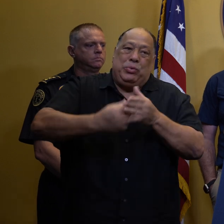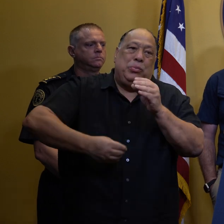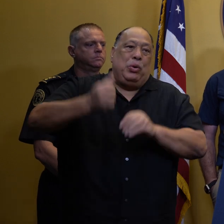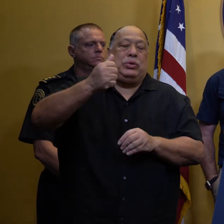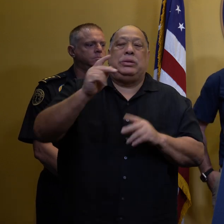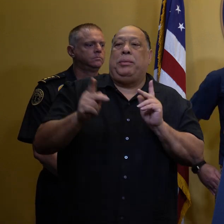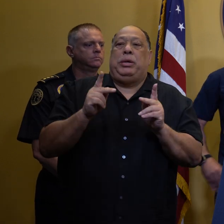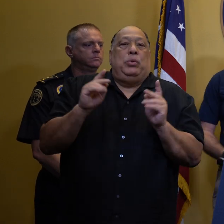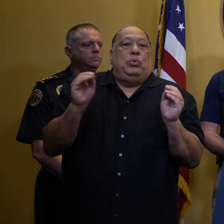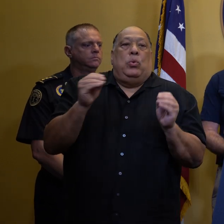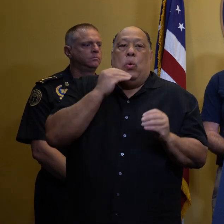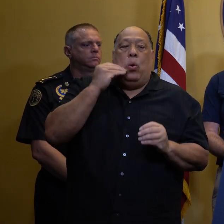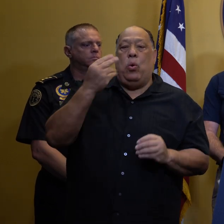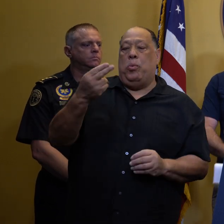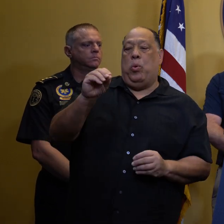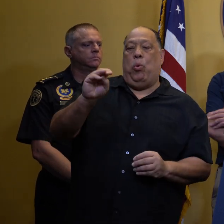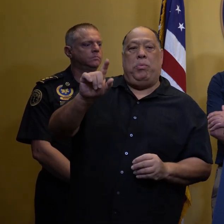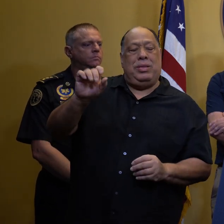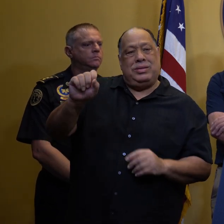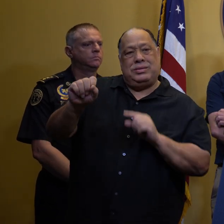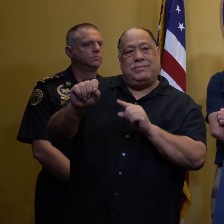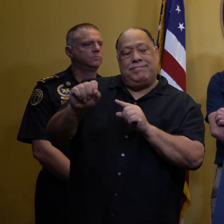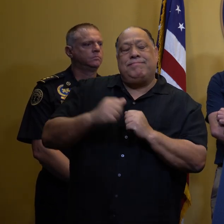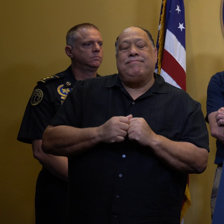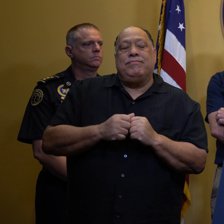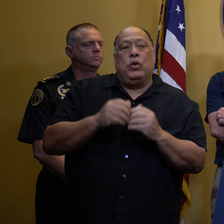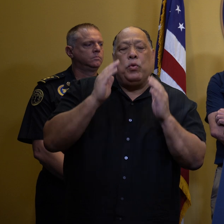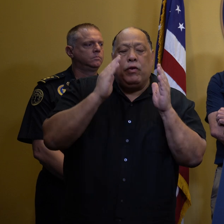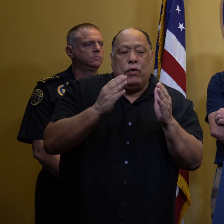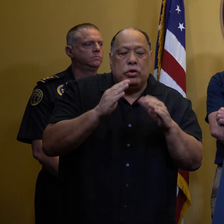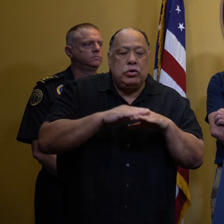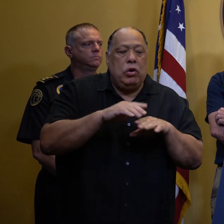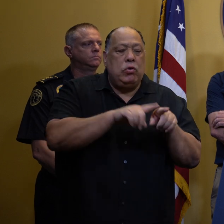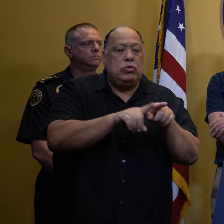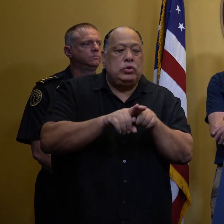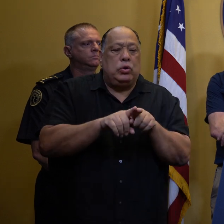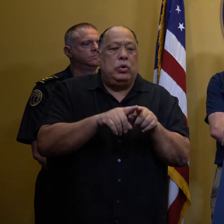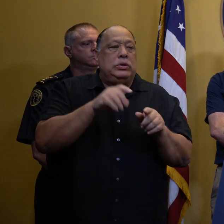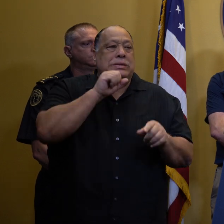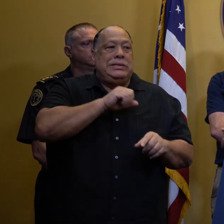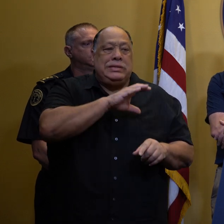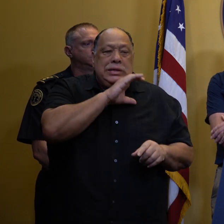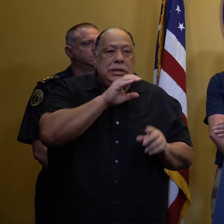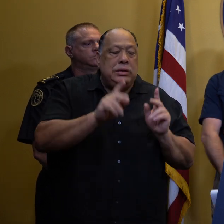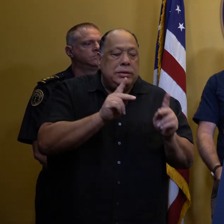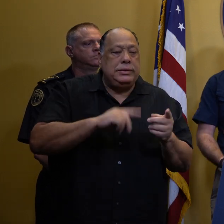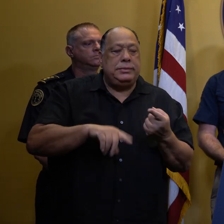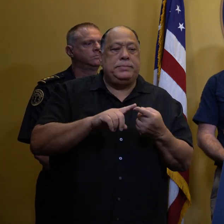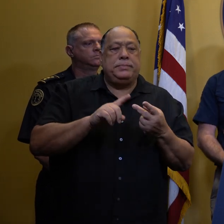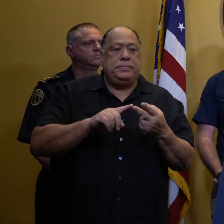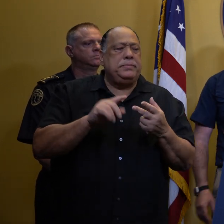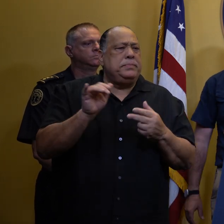who are street homeless, as well as, focusing on just our senior population